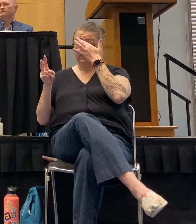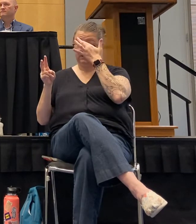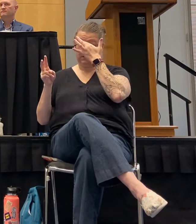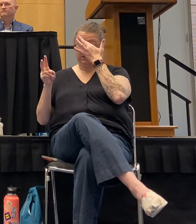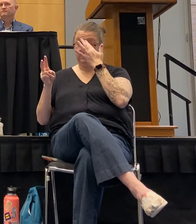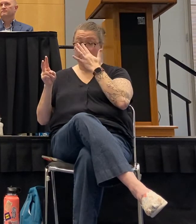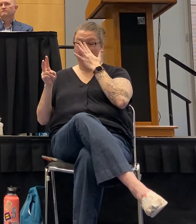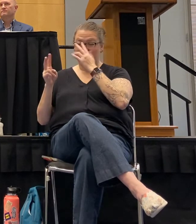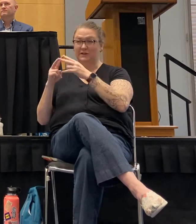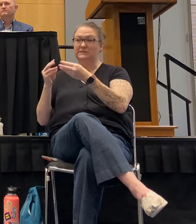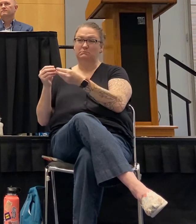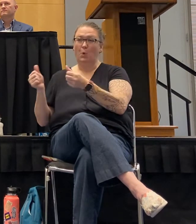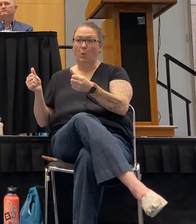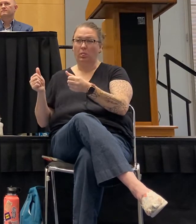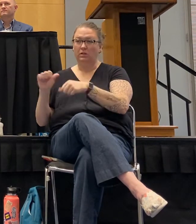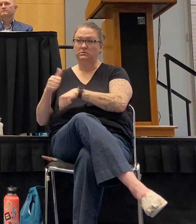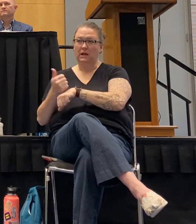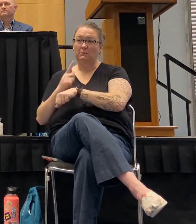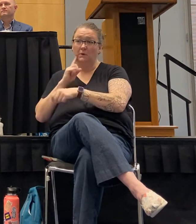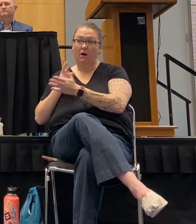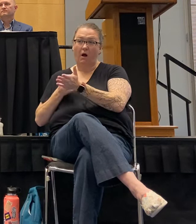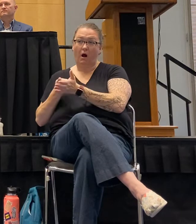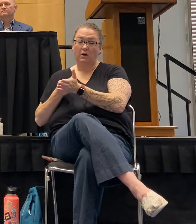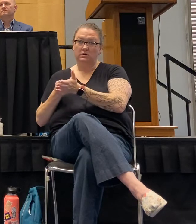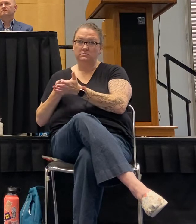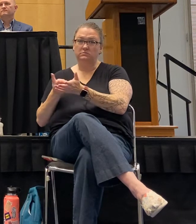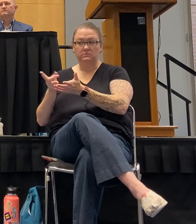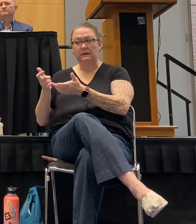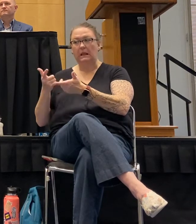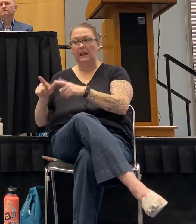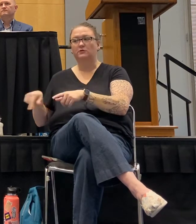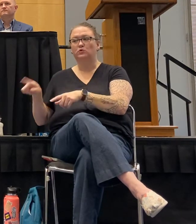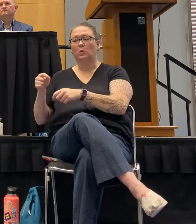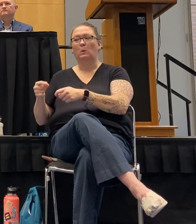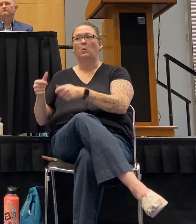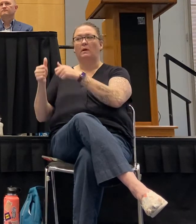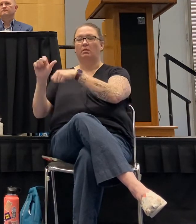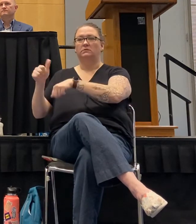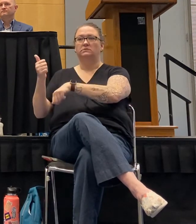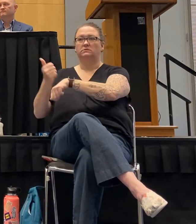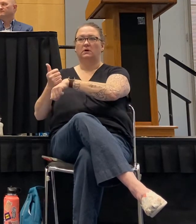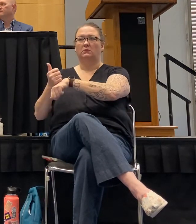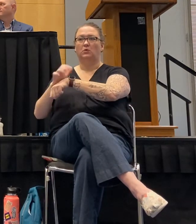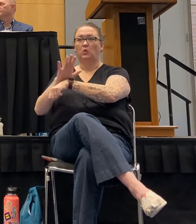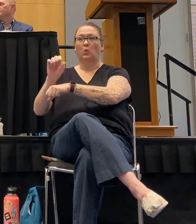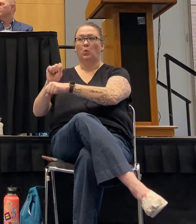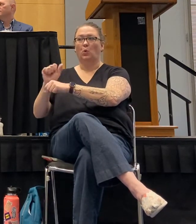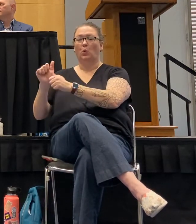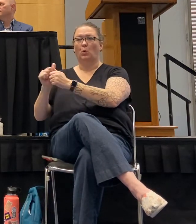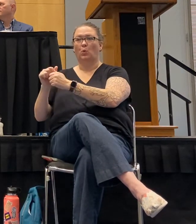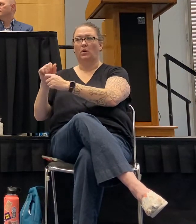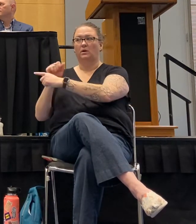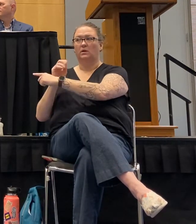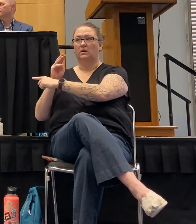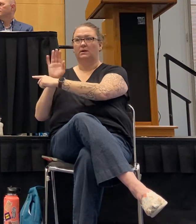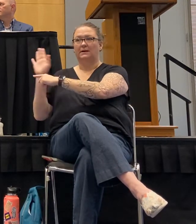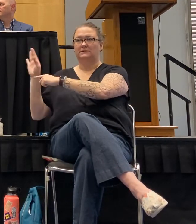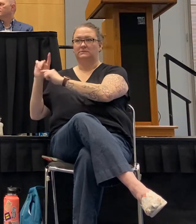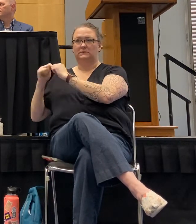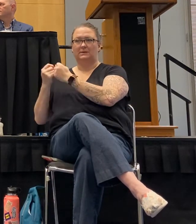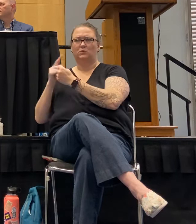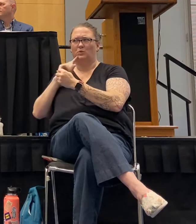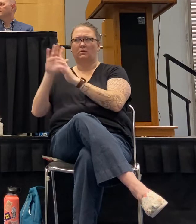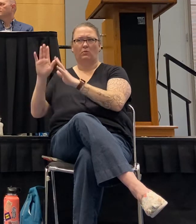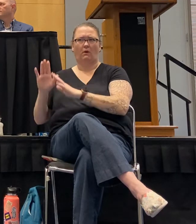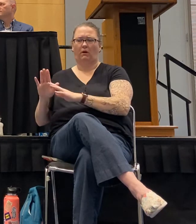quite honest. It allows you to quickly set up. You work with Moroni's team, and they are